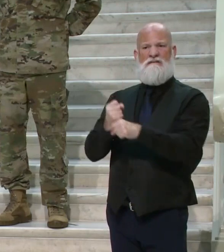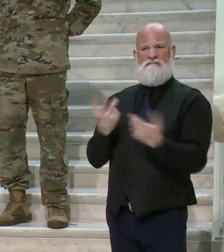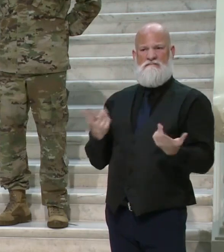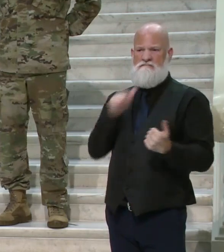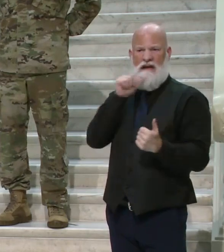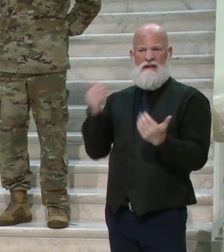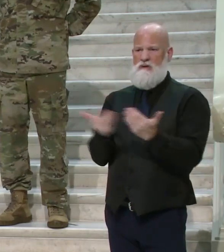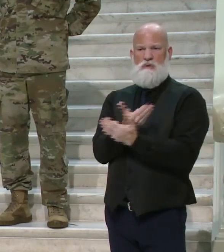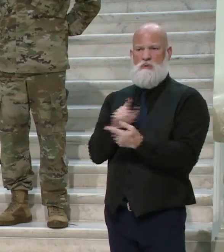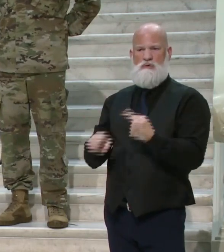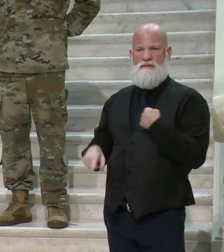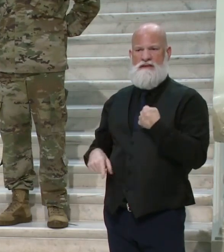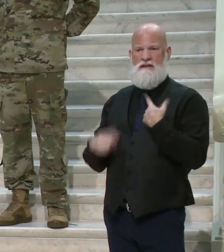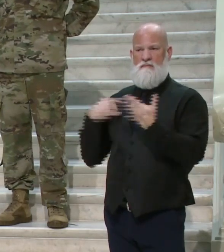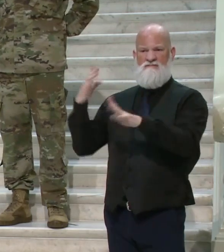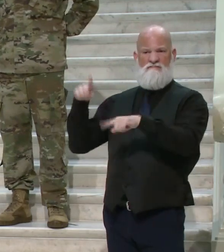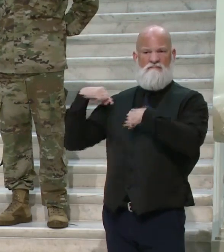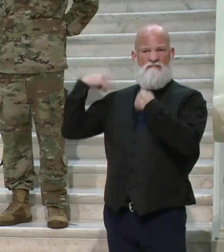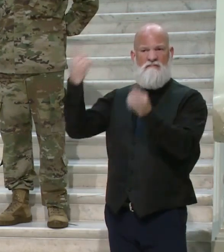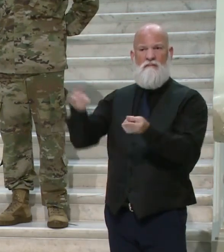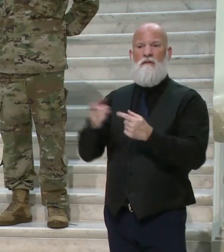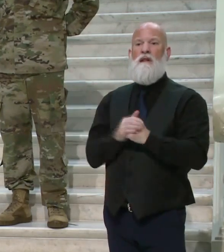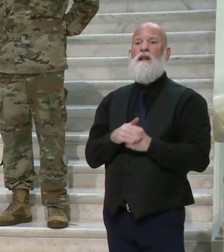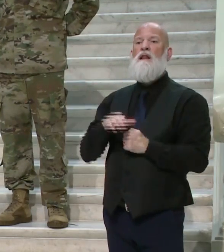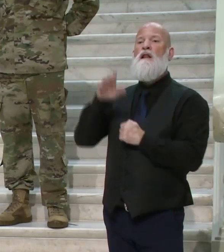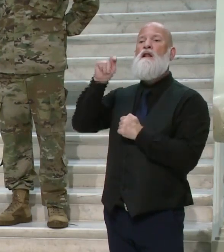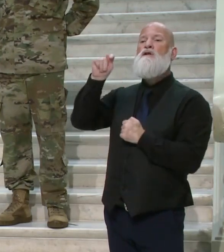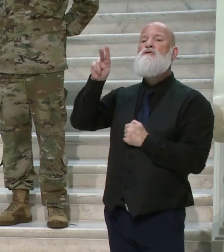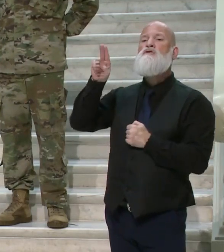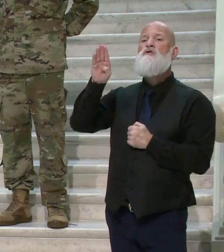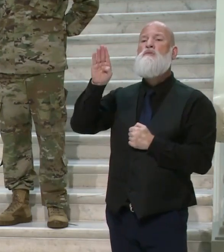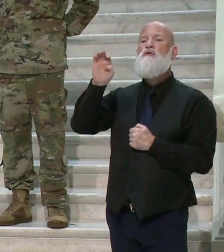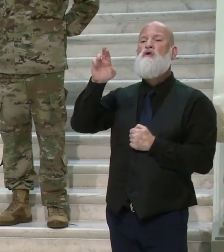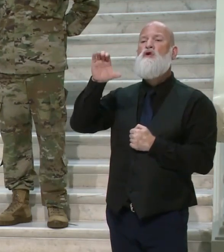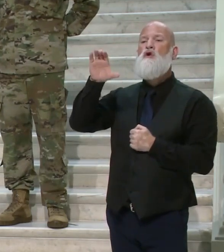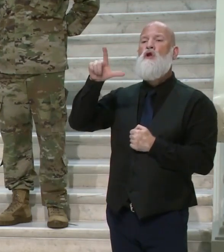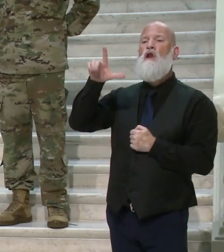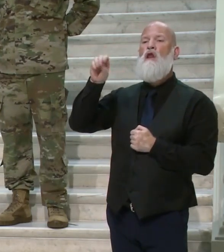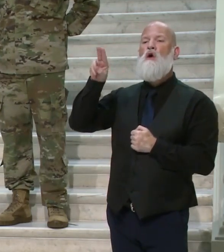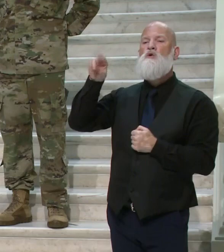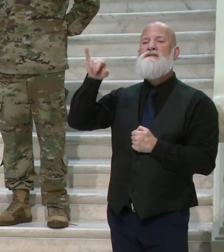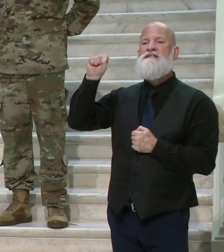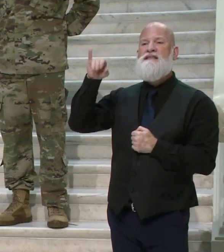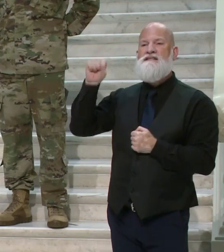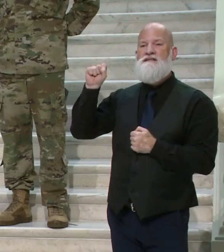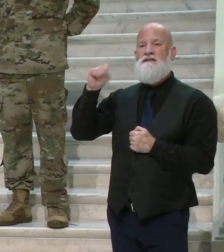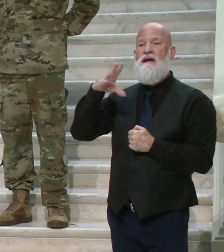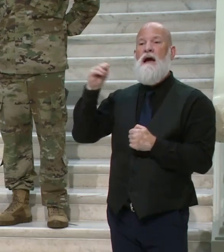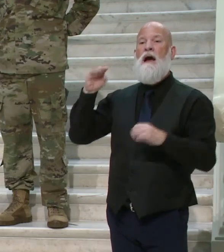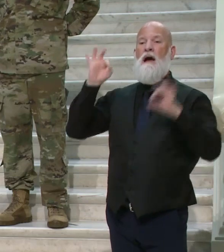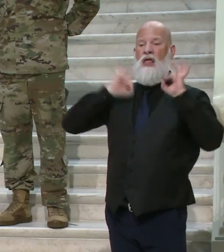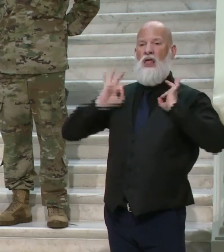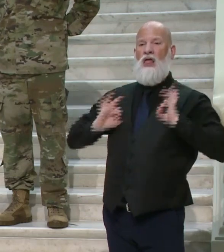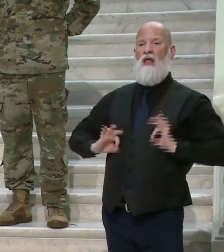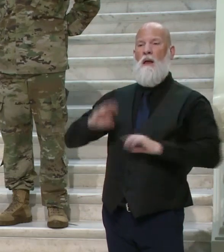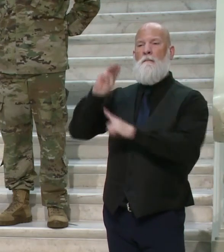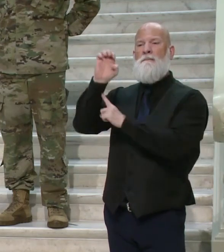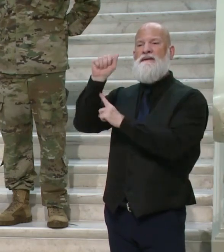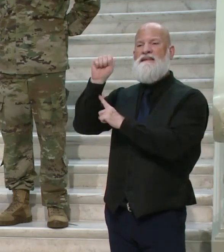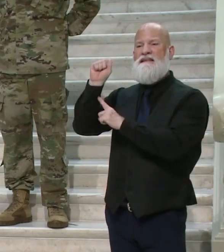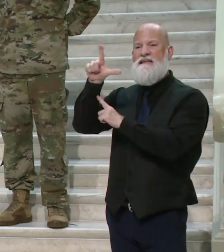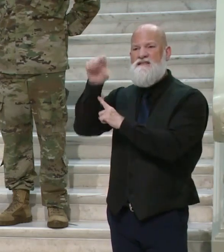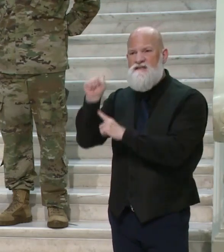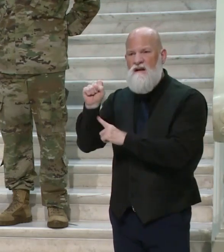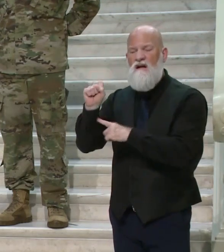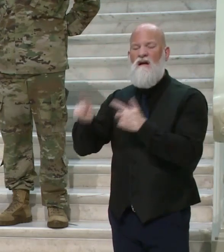including tuberculosis or measles. But we did it for coronavirus and when